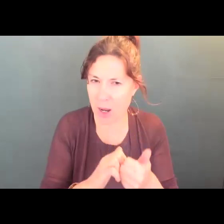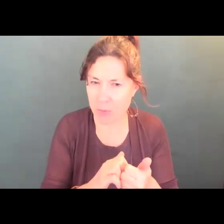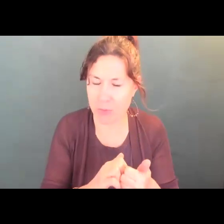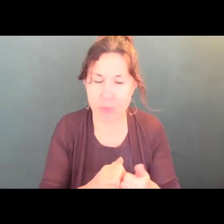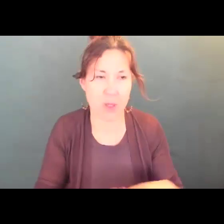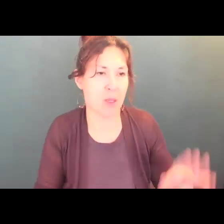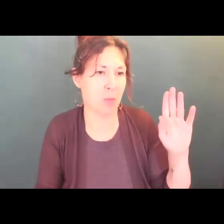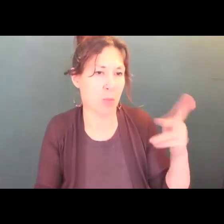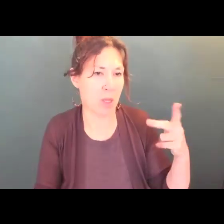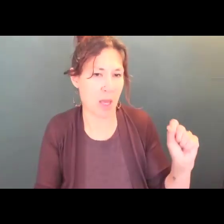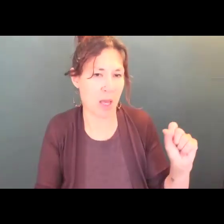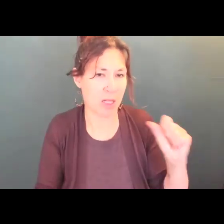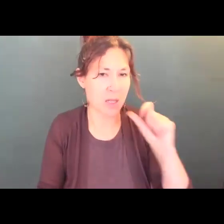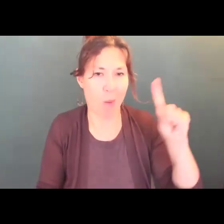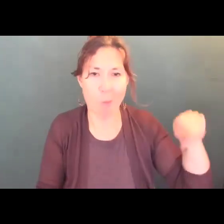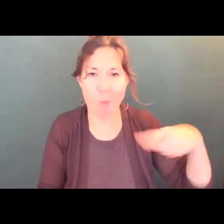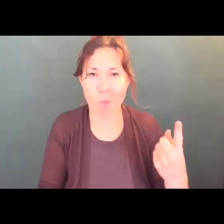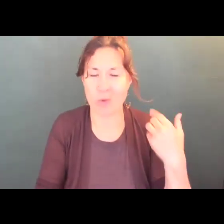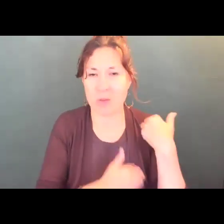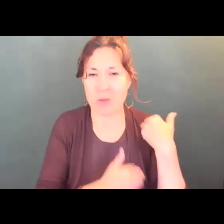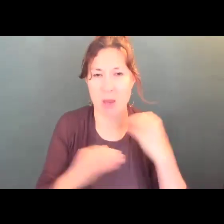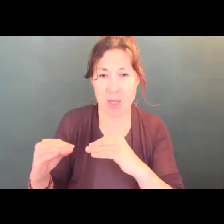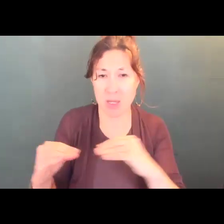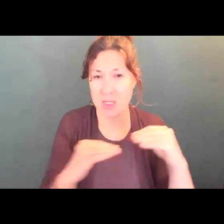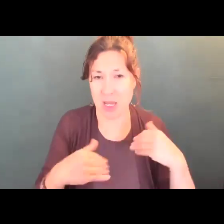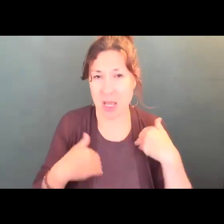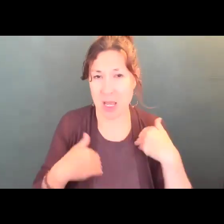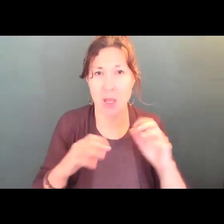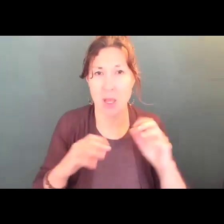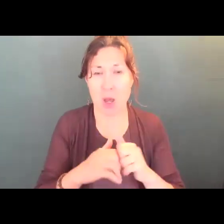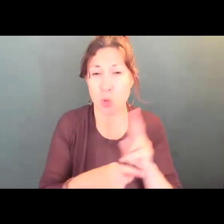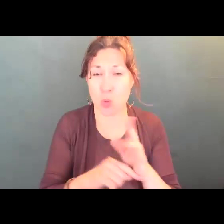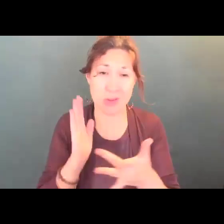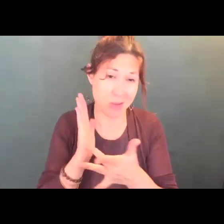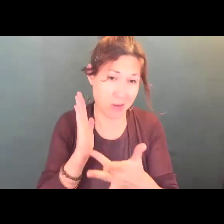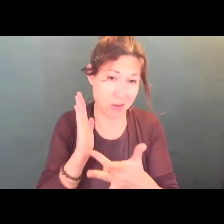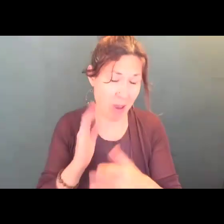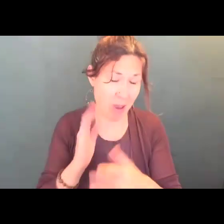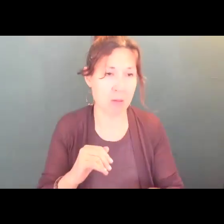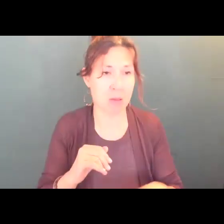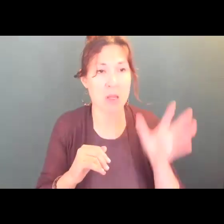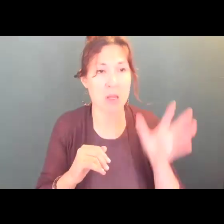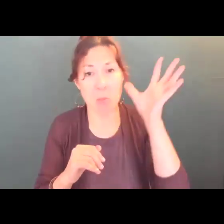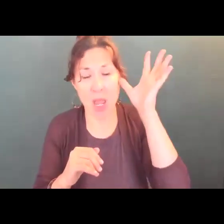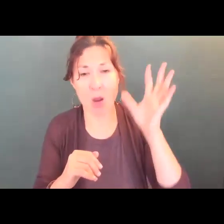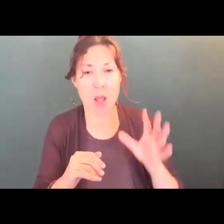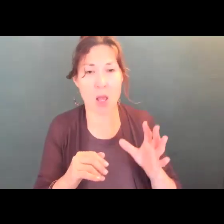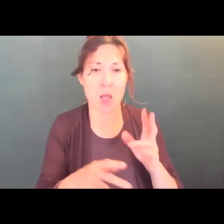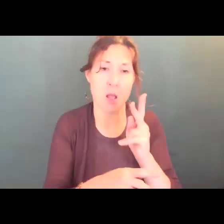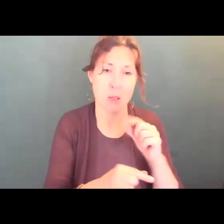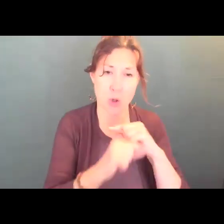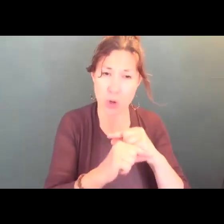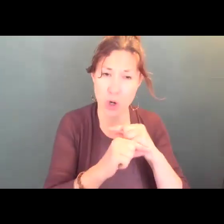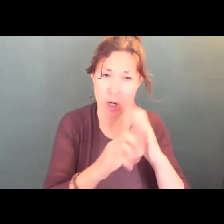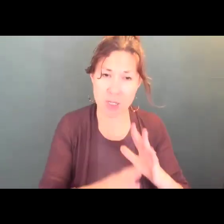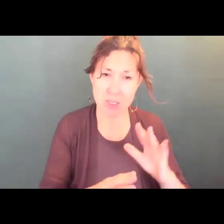should not solely be responsible for educating youth on how to use tech responsibly. Parents and guardians should also benefit from this,